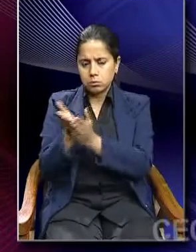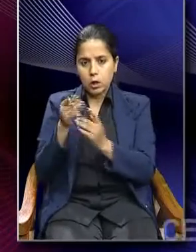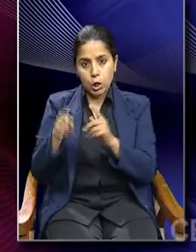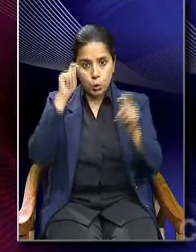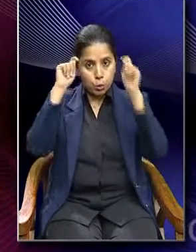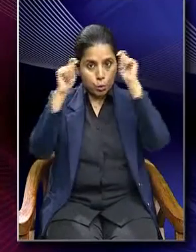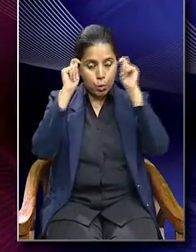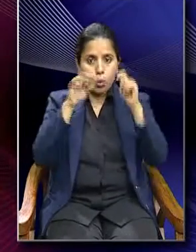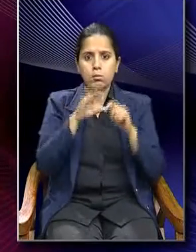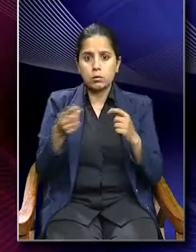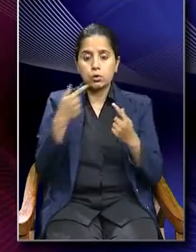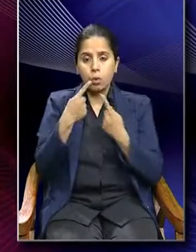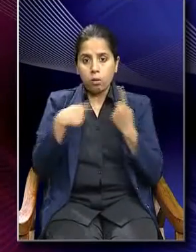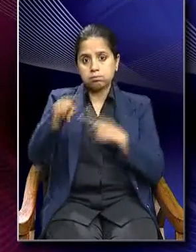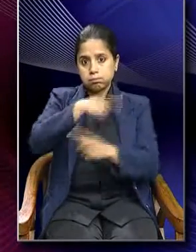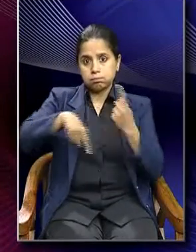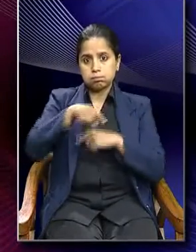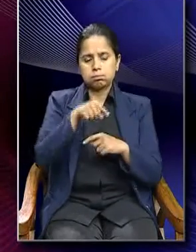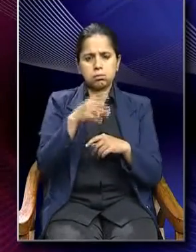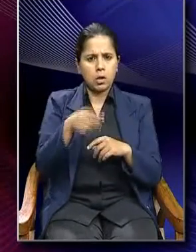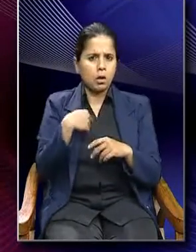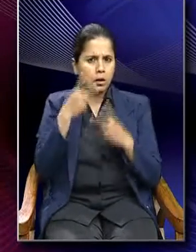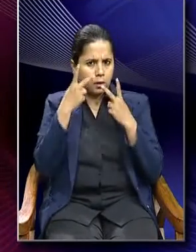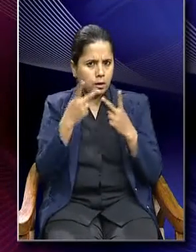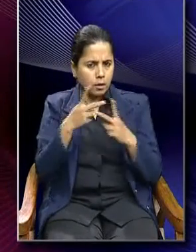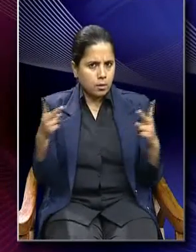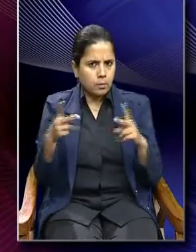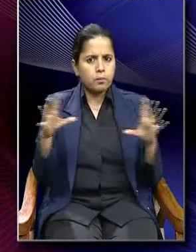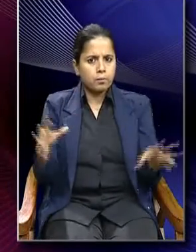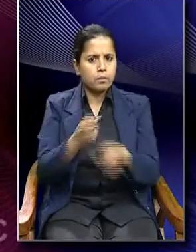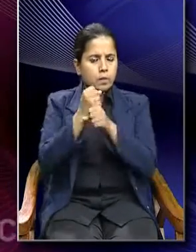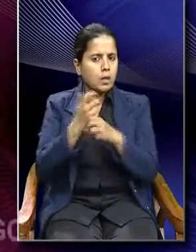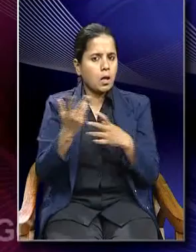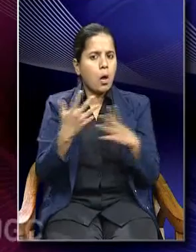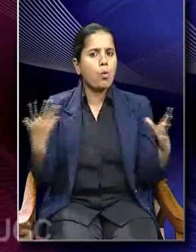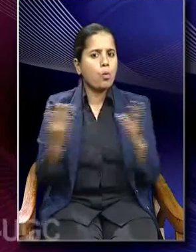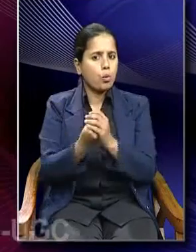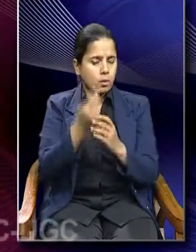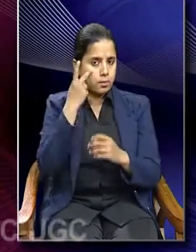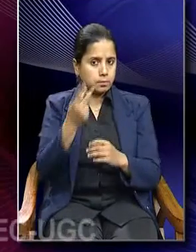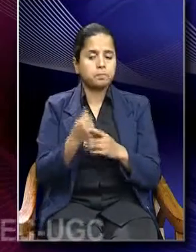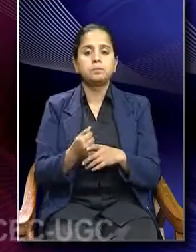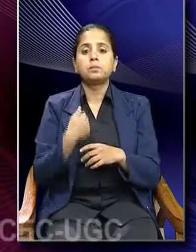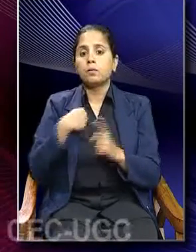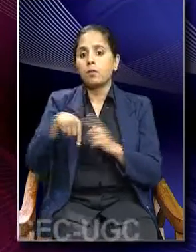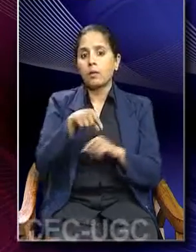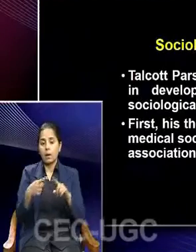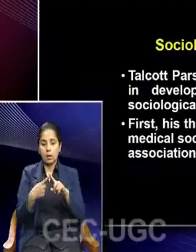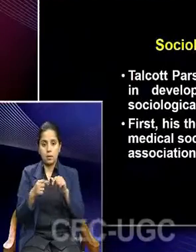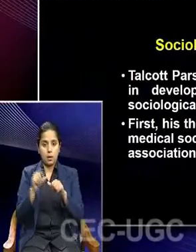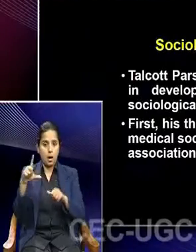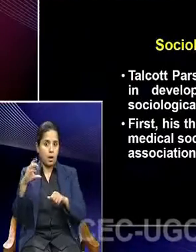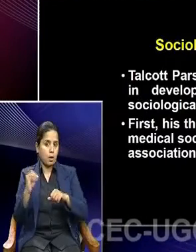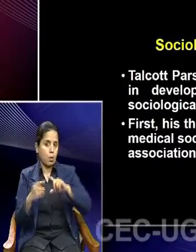in an interaction are configured and composed together. So, when we look into Talcott Parsons